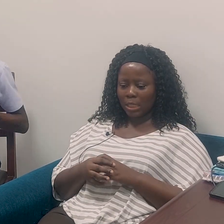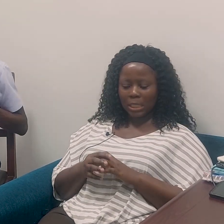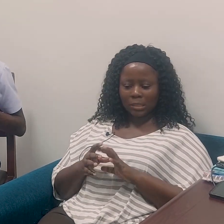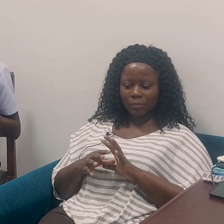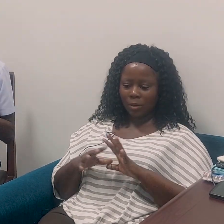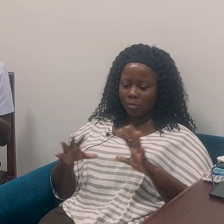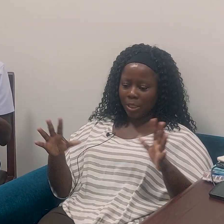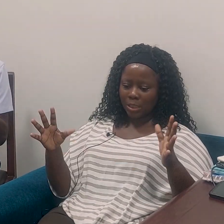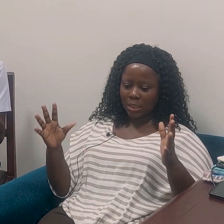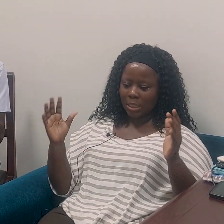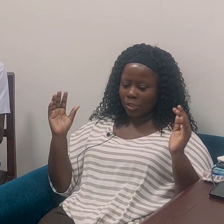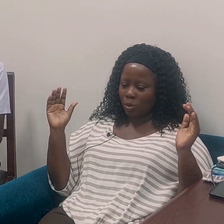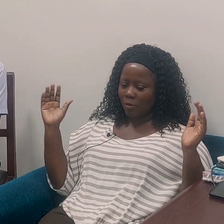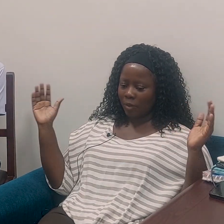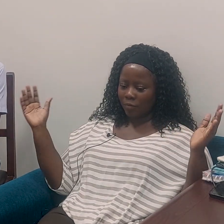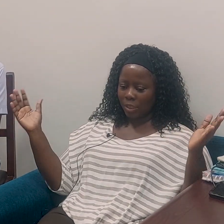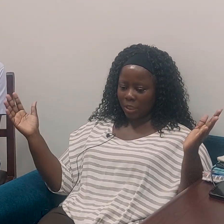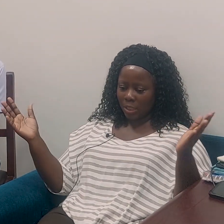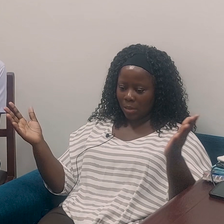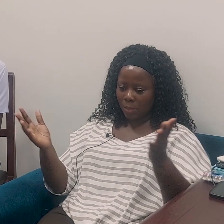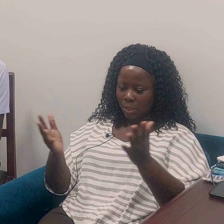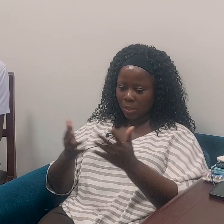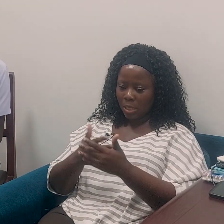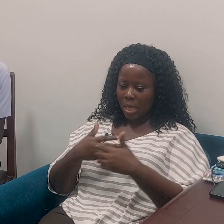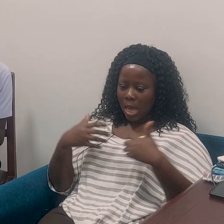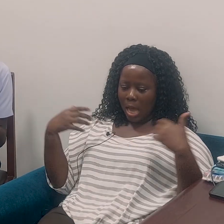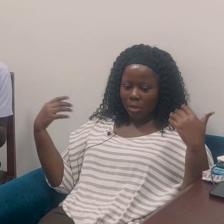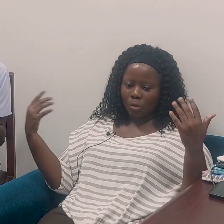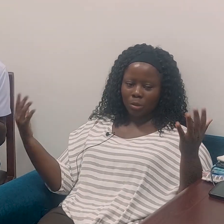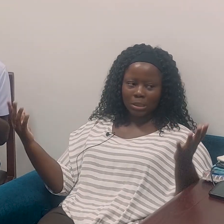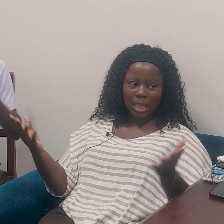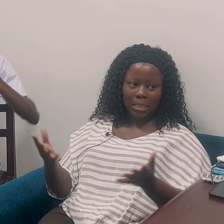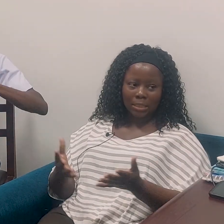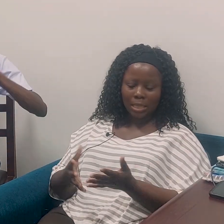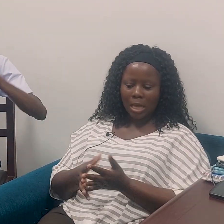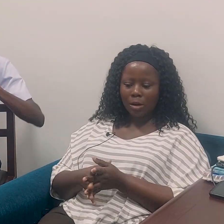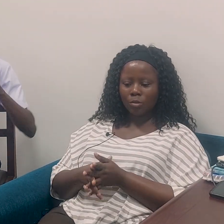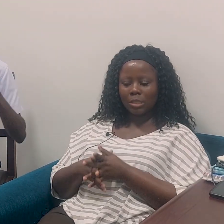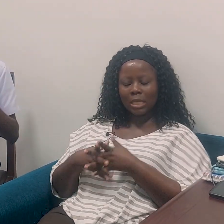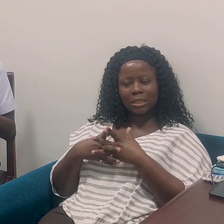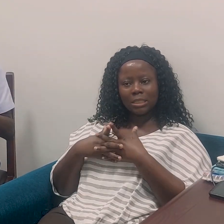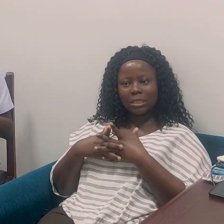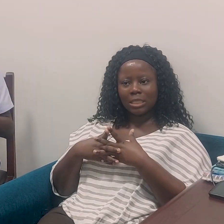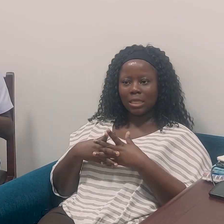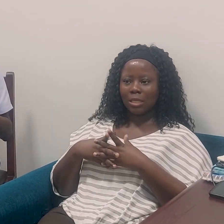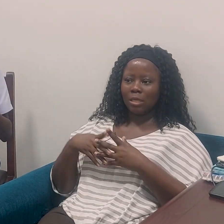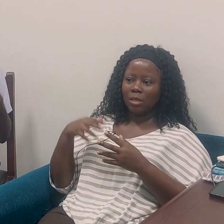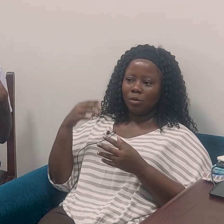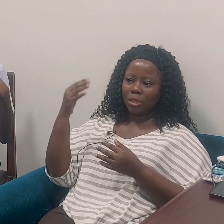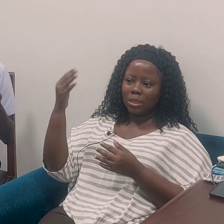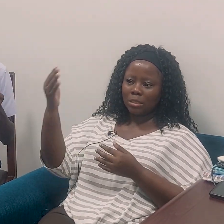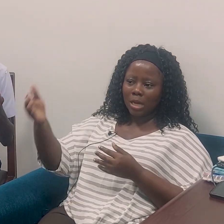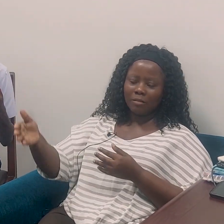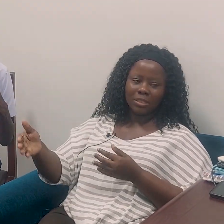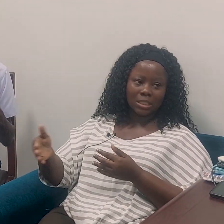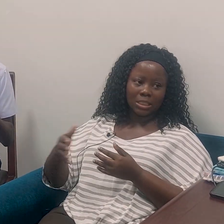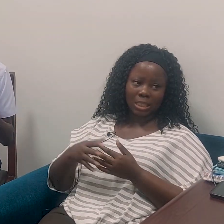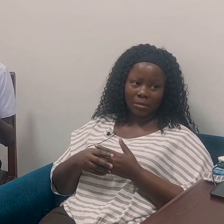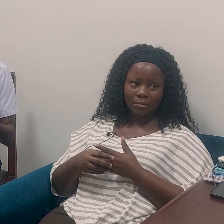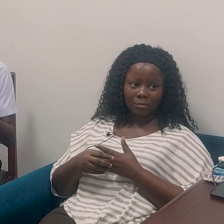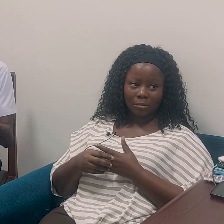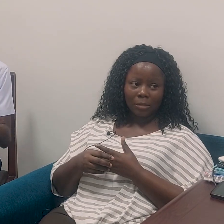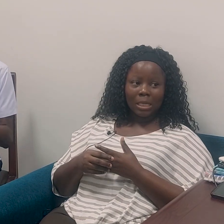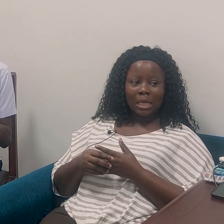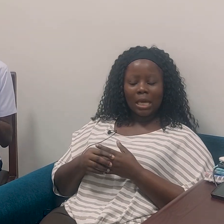this way, it's very basic that you have everything coming alongside. I would lastly say we still have